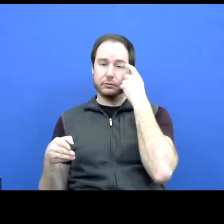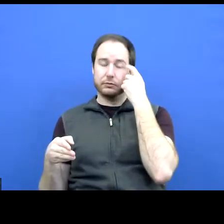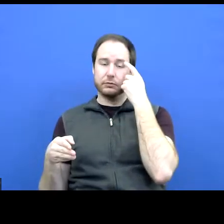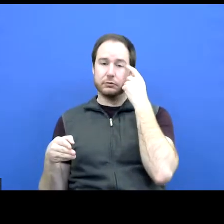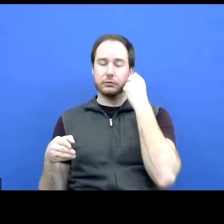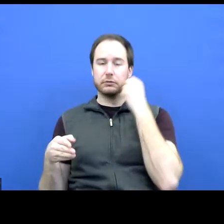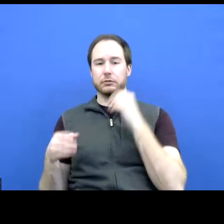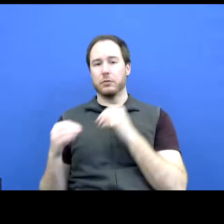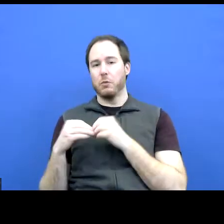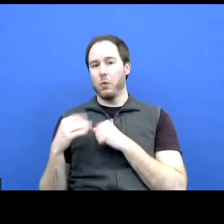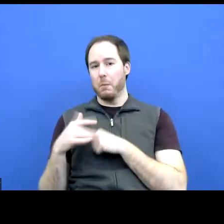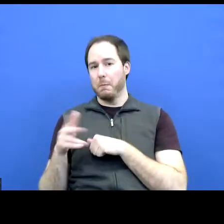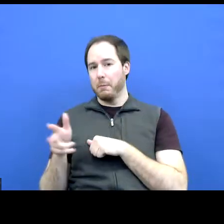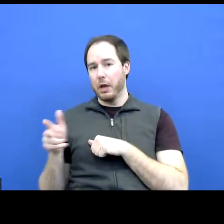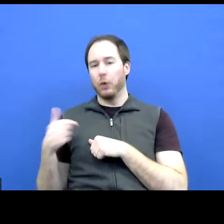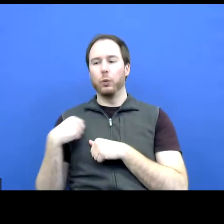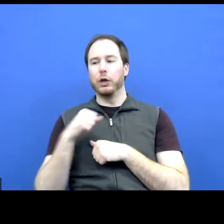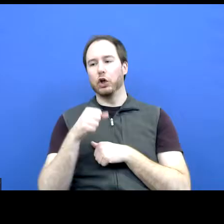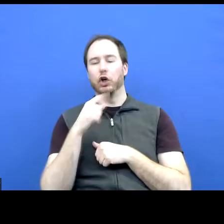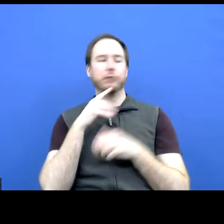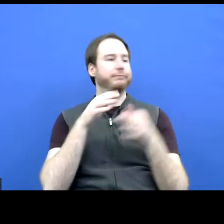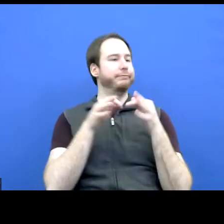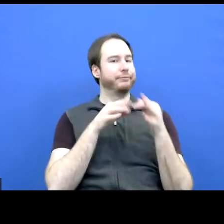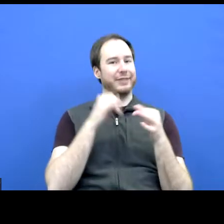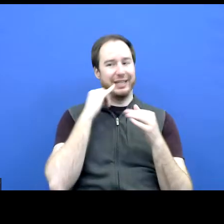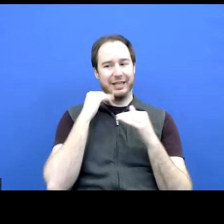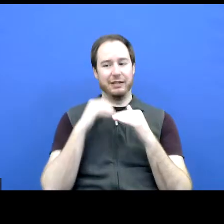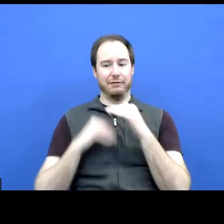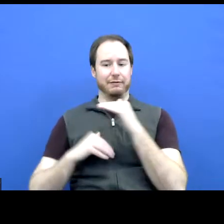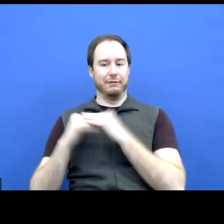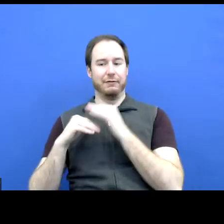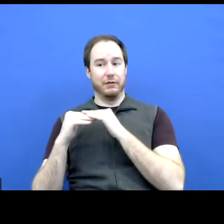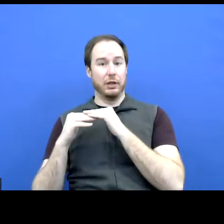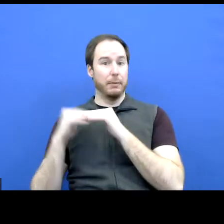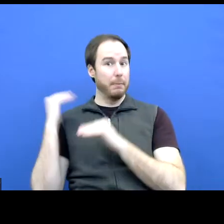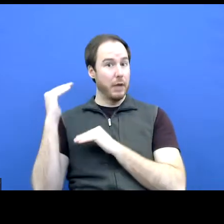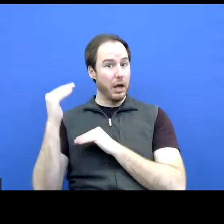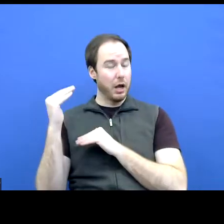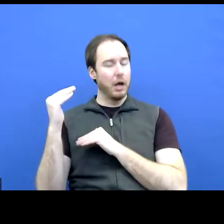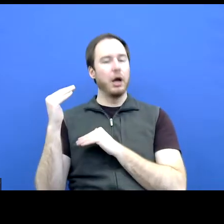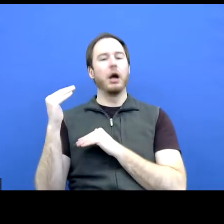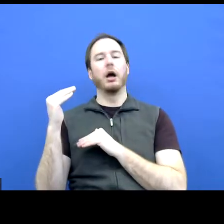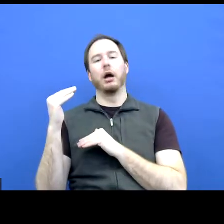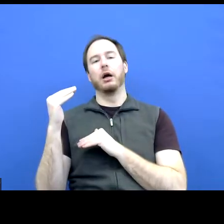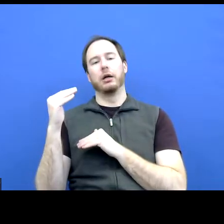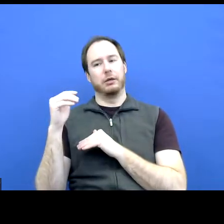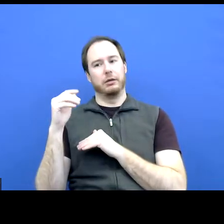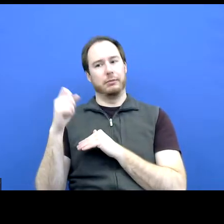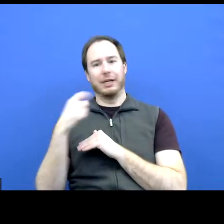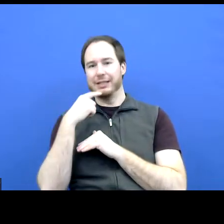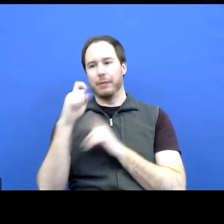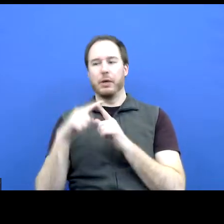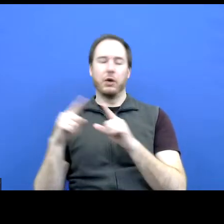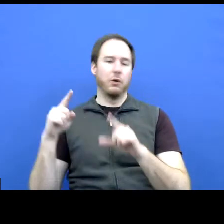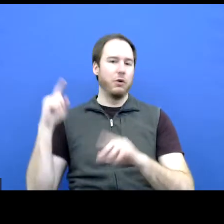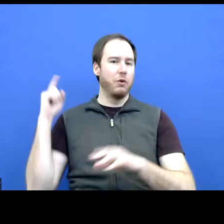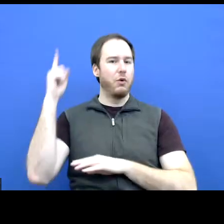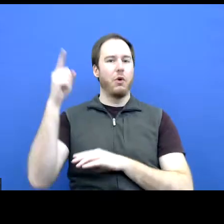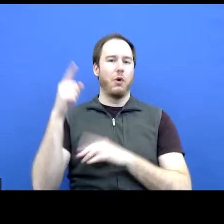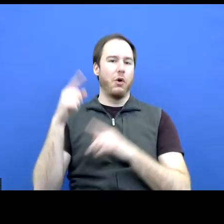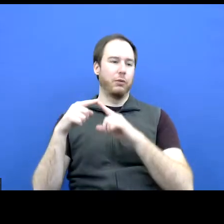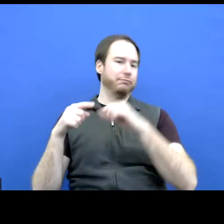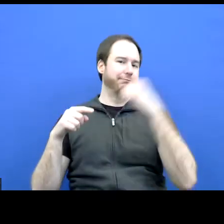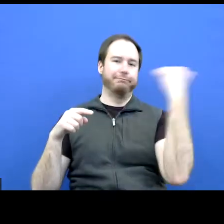what we could do is say that, any above that number of seat, for your fleet would have to be parked on the other side of,